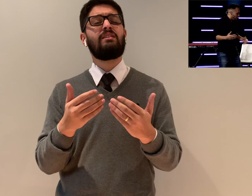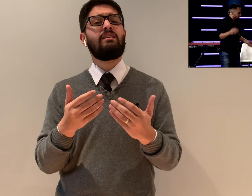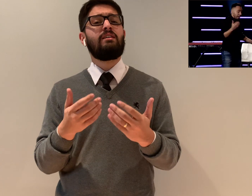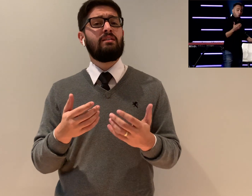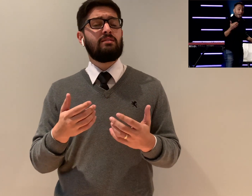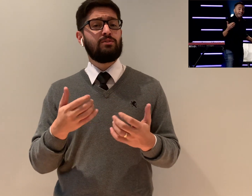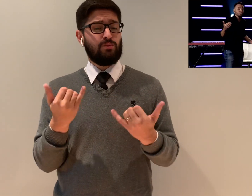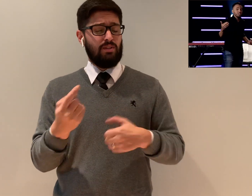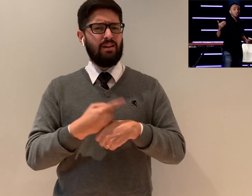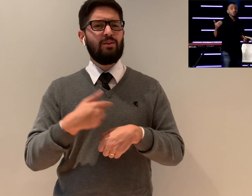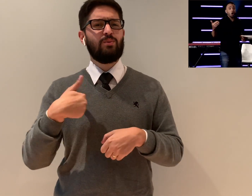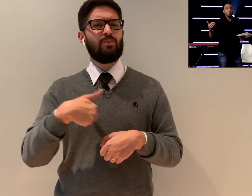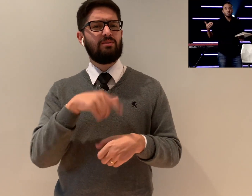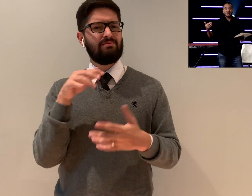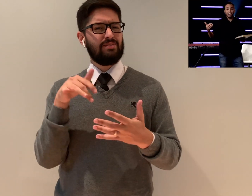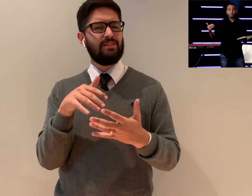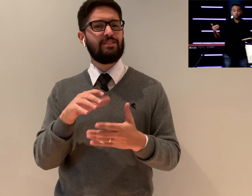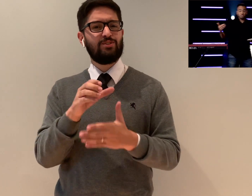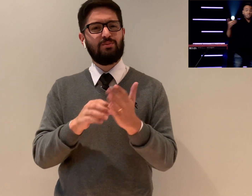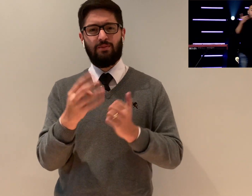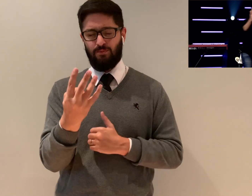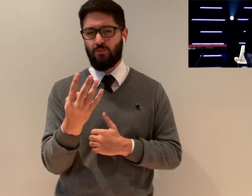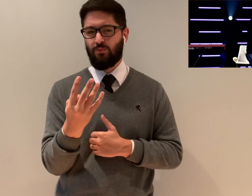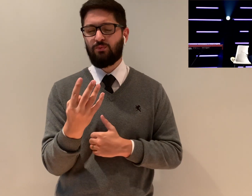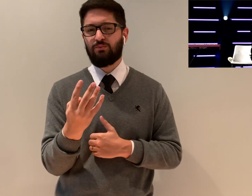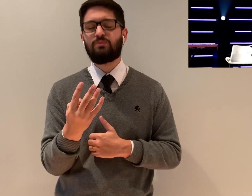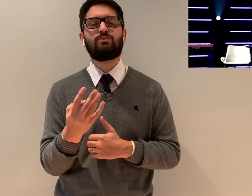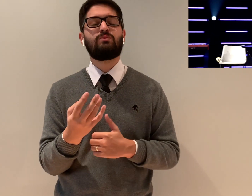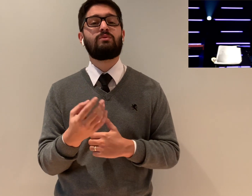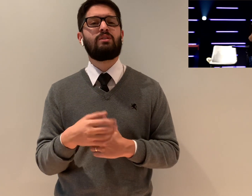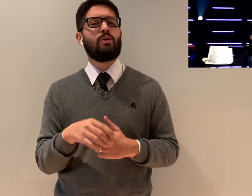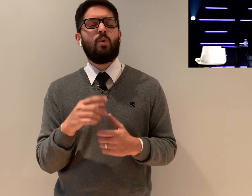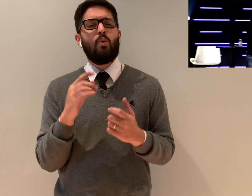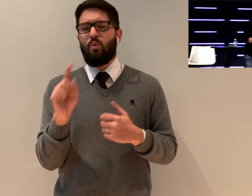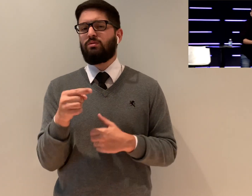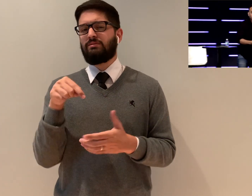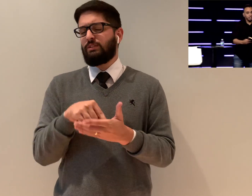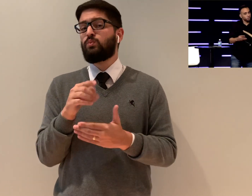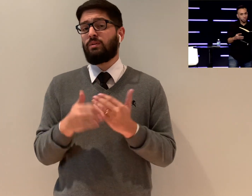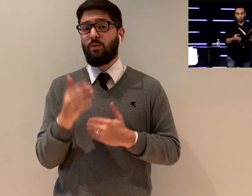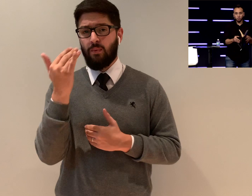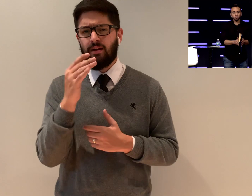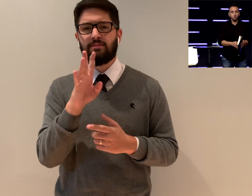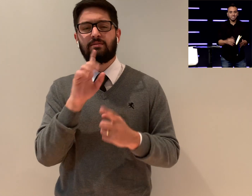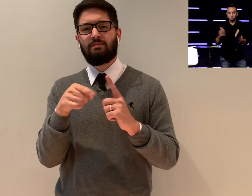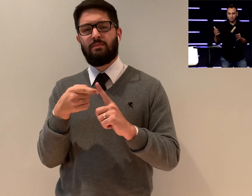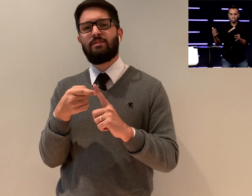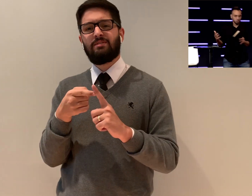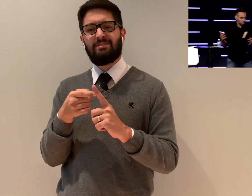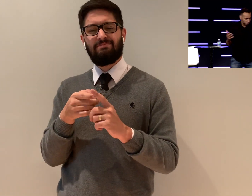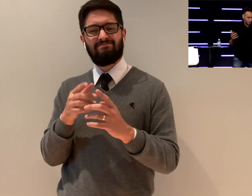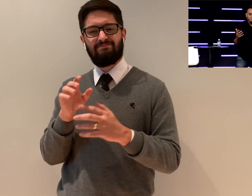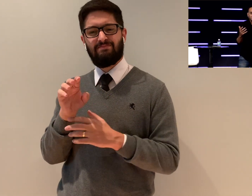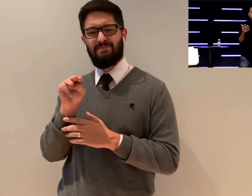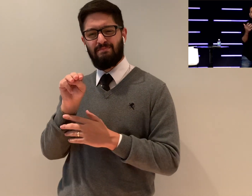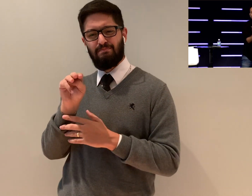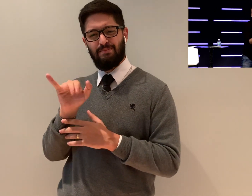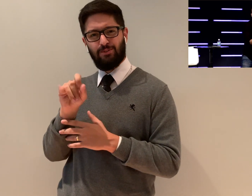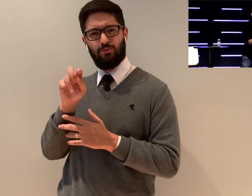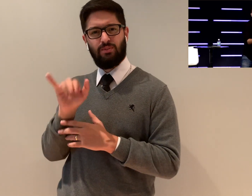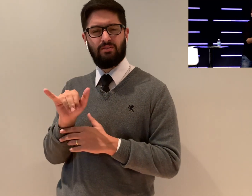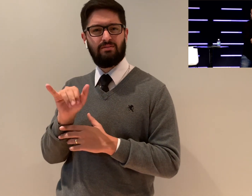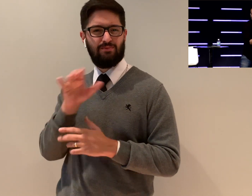Bibles, today we're actually going to go to the chapter 4. We're going to go to chapter 4 just for this weekend, because it talks about